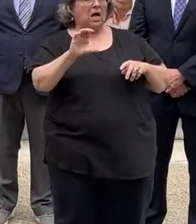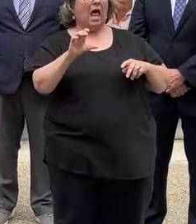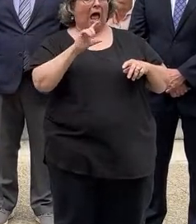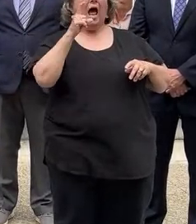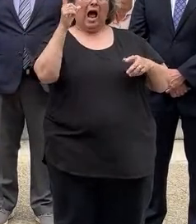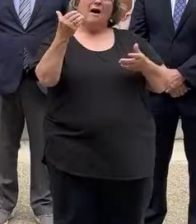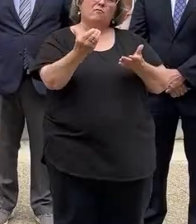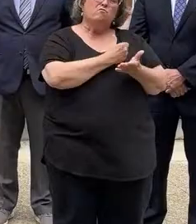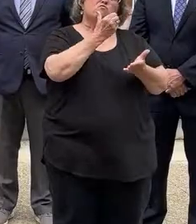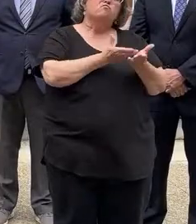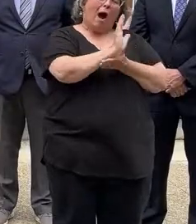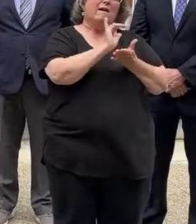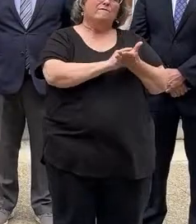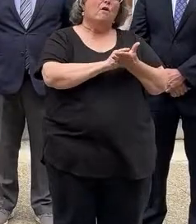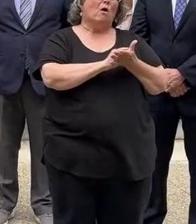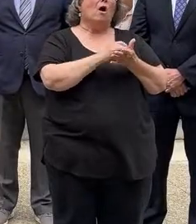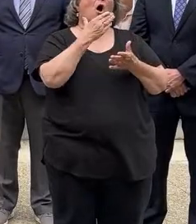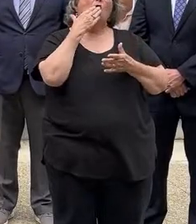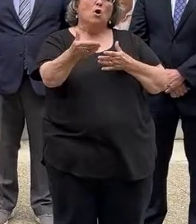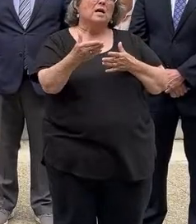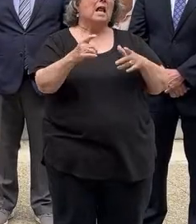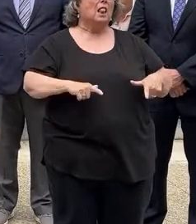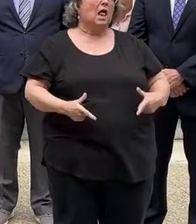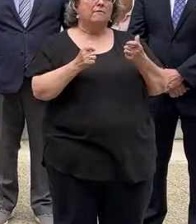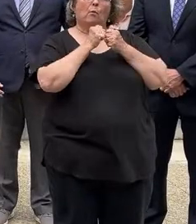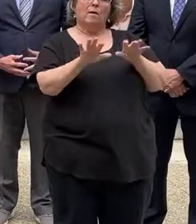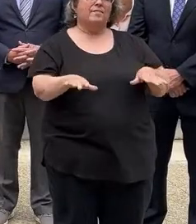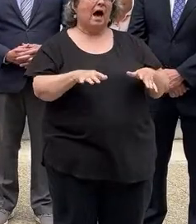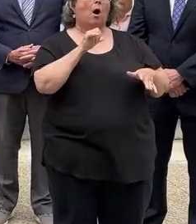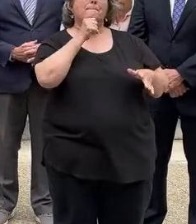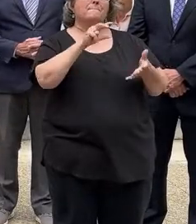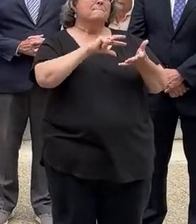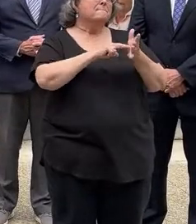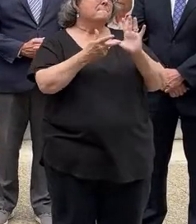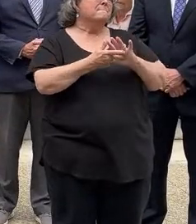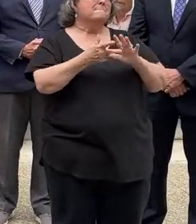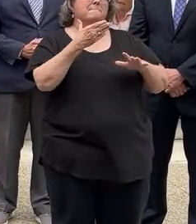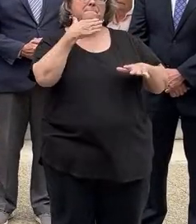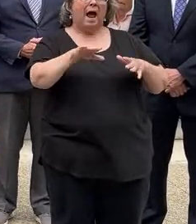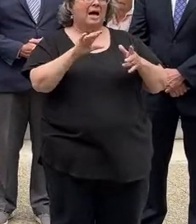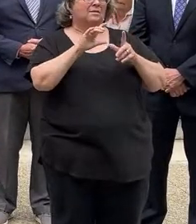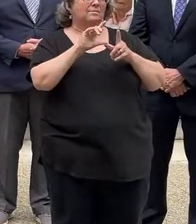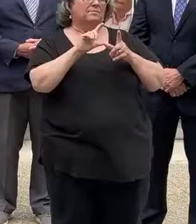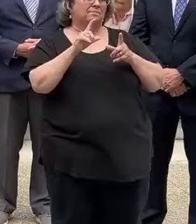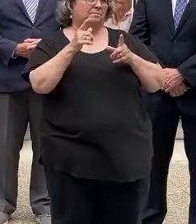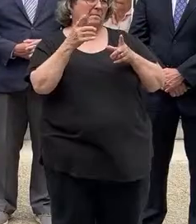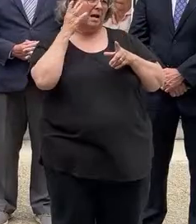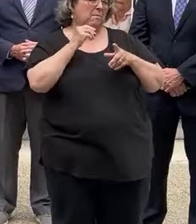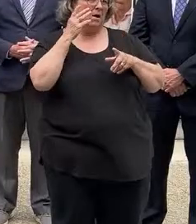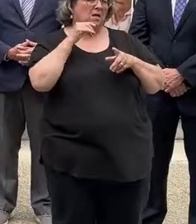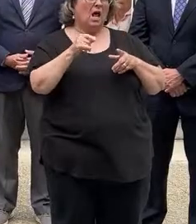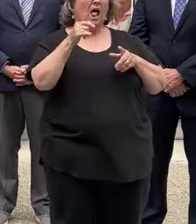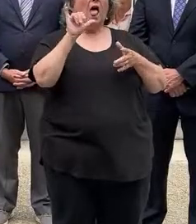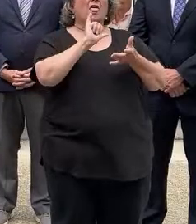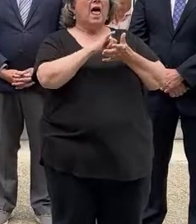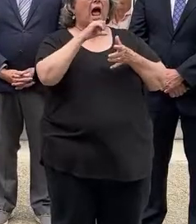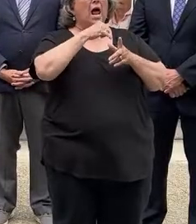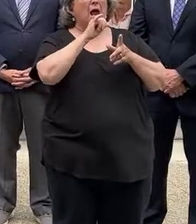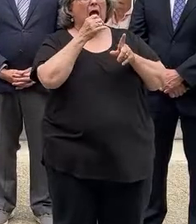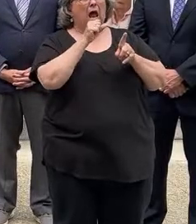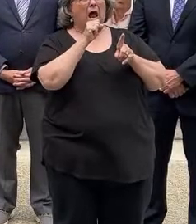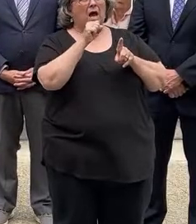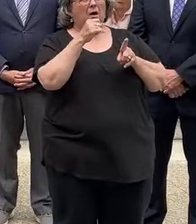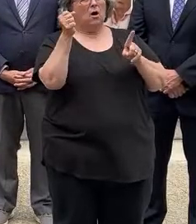vibrant life free from malintent, and elder abuse tends to be under-recognized and underreported. Our APS